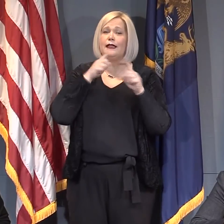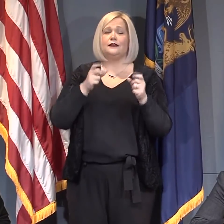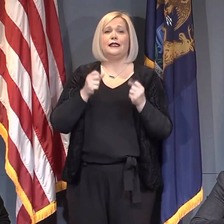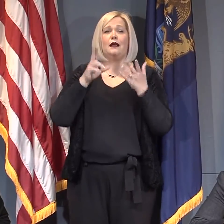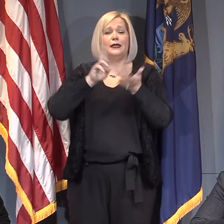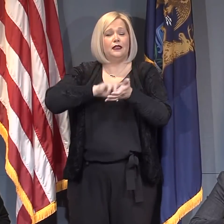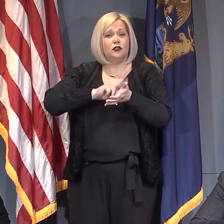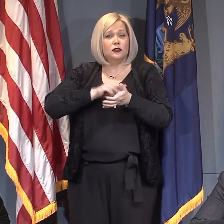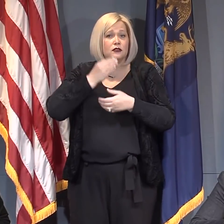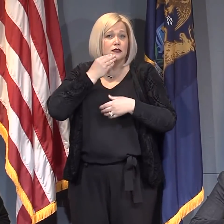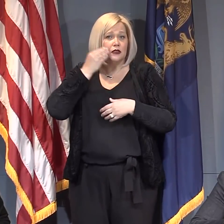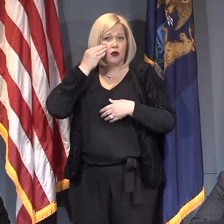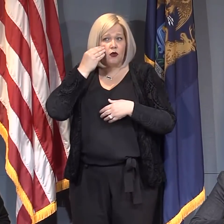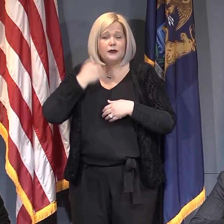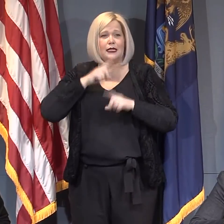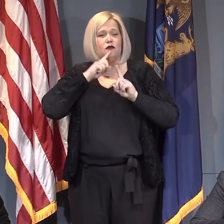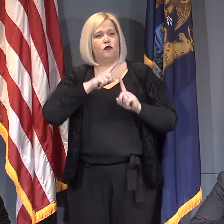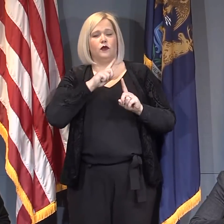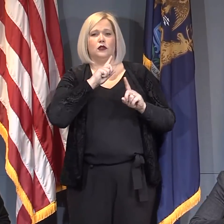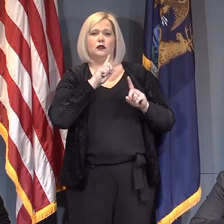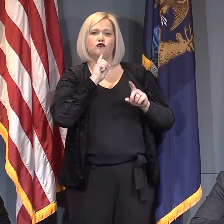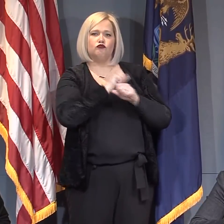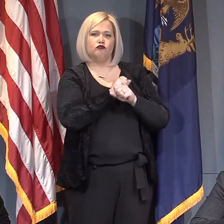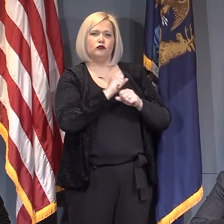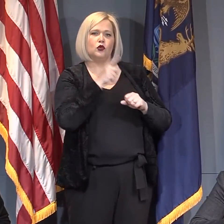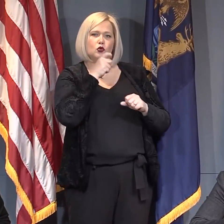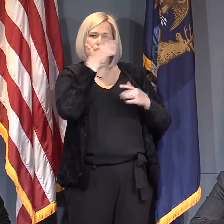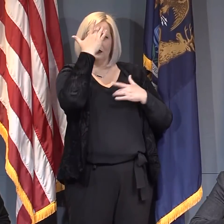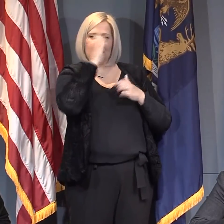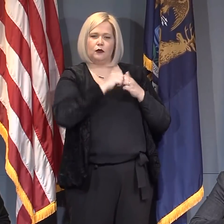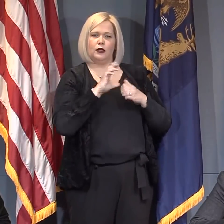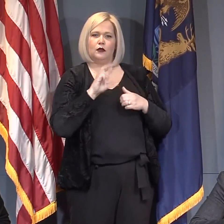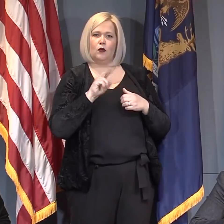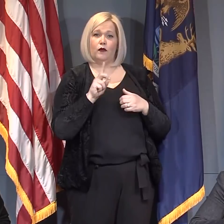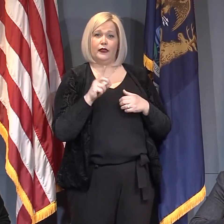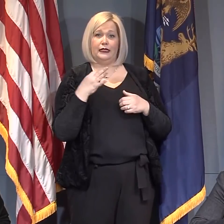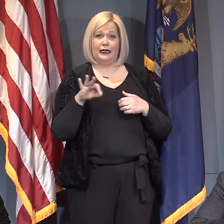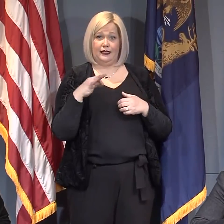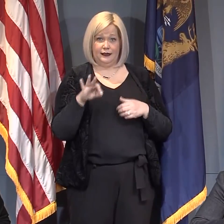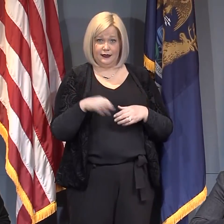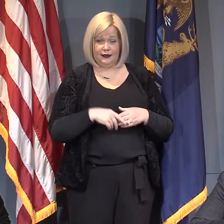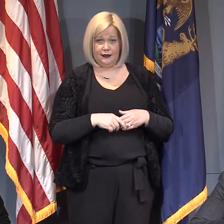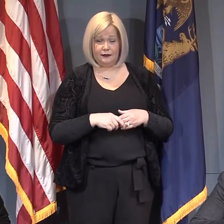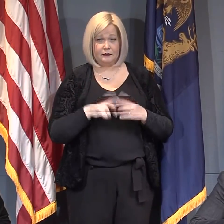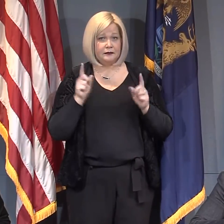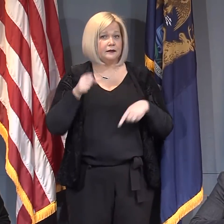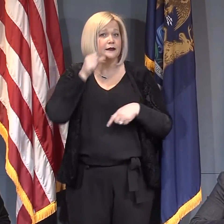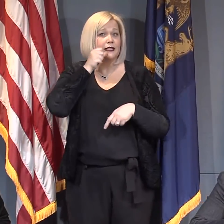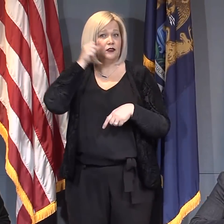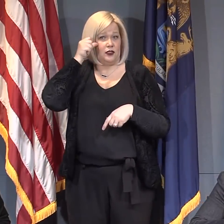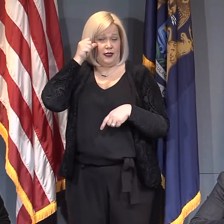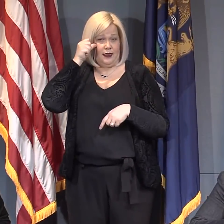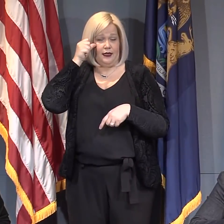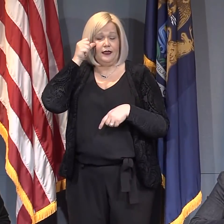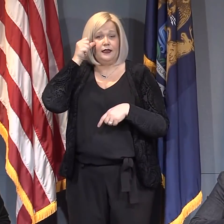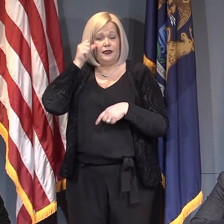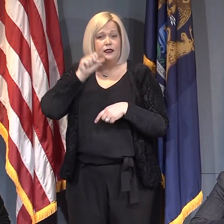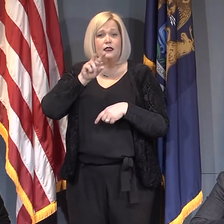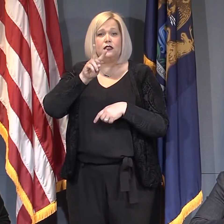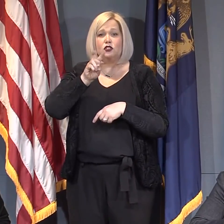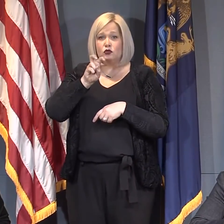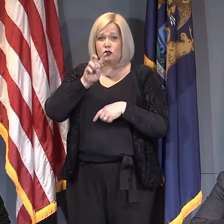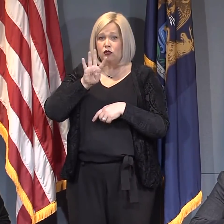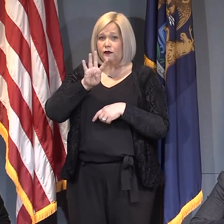like nursing homes that have reported positive cases of COVID-19. As of yesterday, there were at least